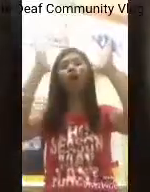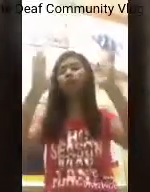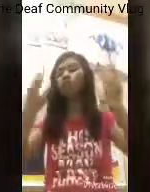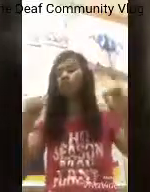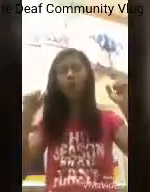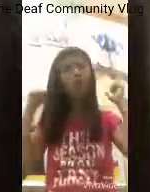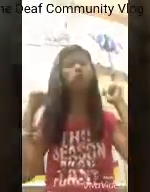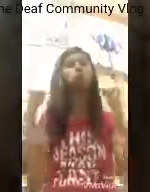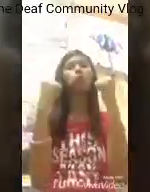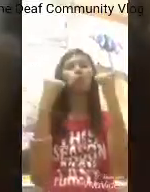is